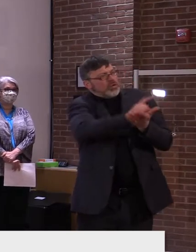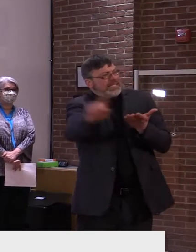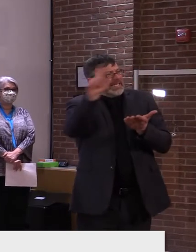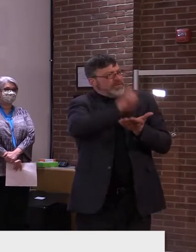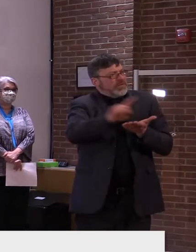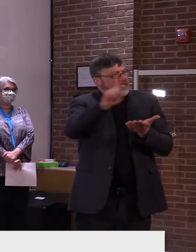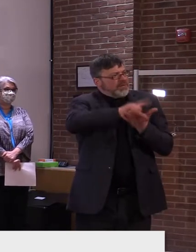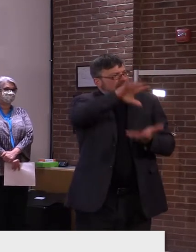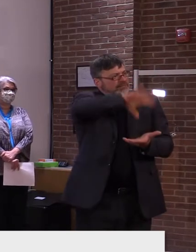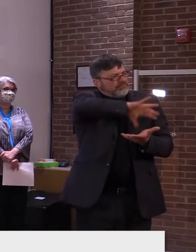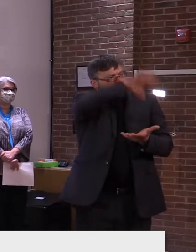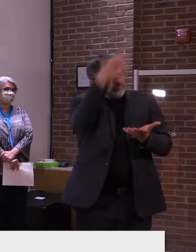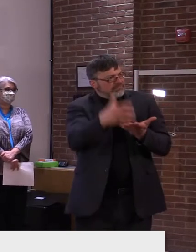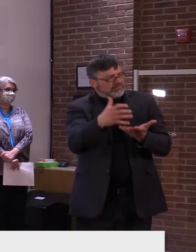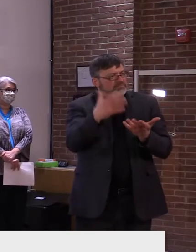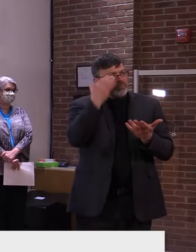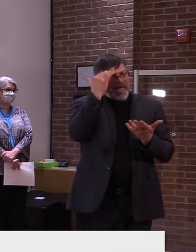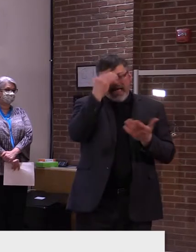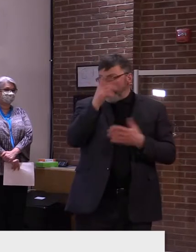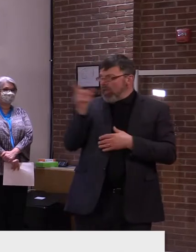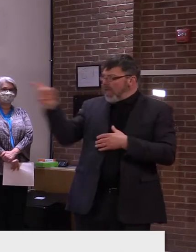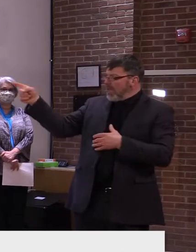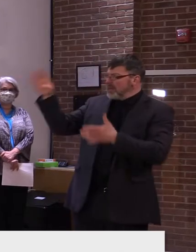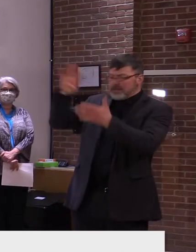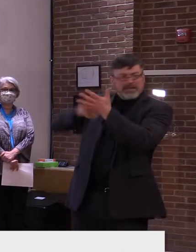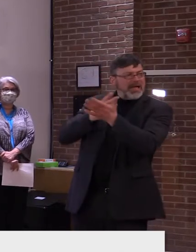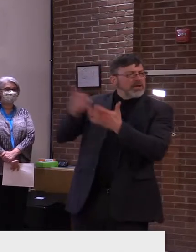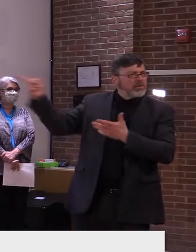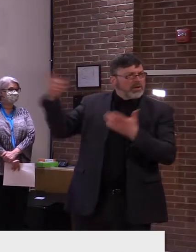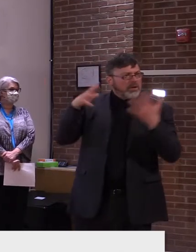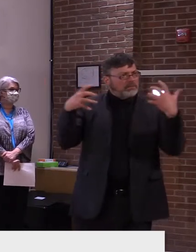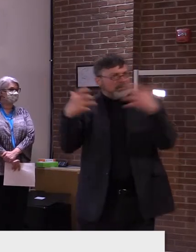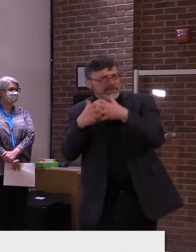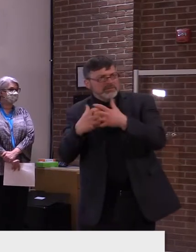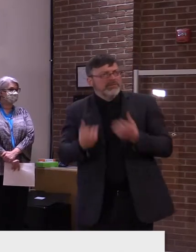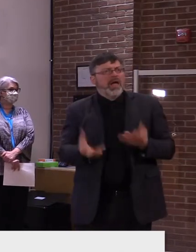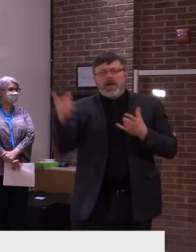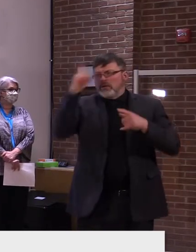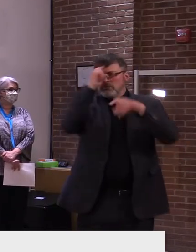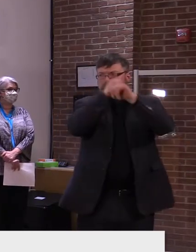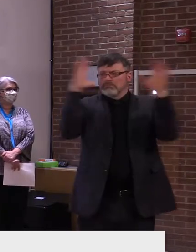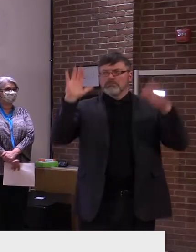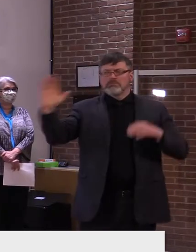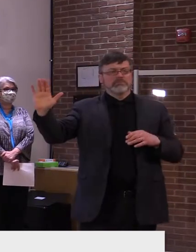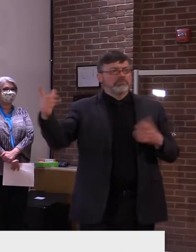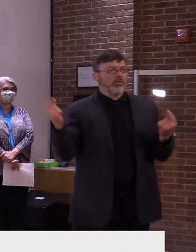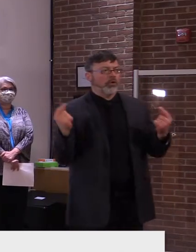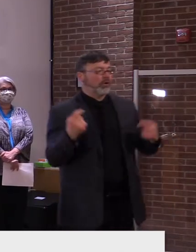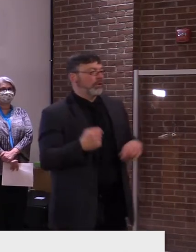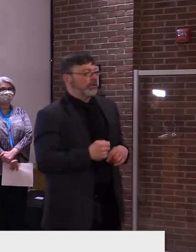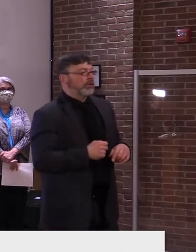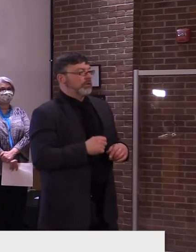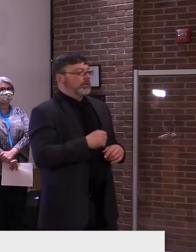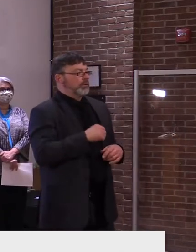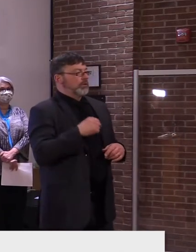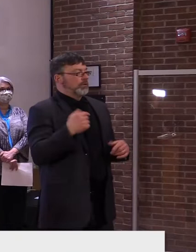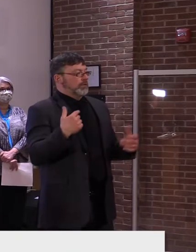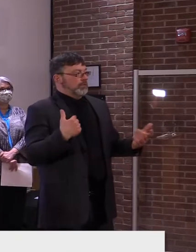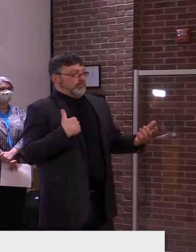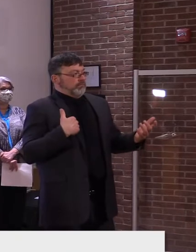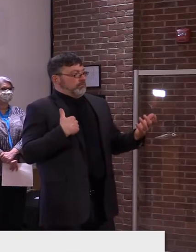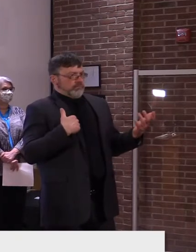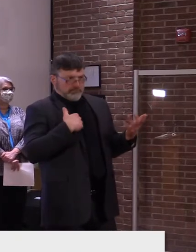timeline of vaccinating Vermonters possible? Yeah, I don't have that right in front of me, but we expect to continue to get the